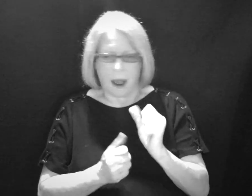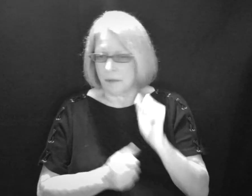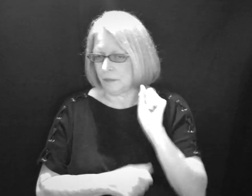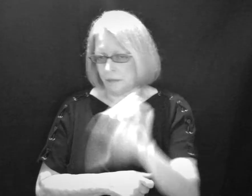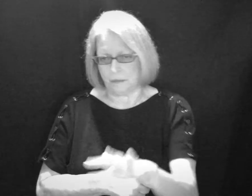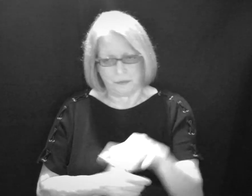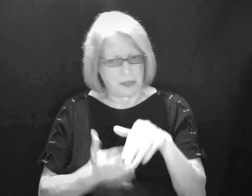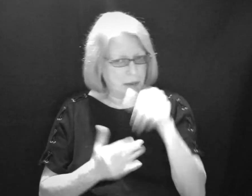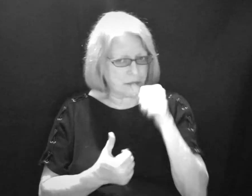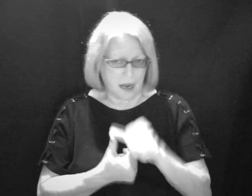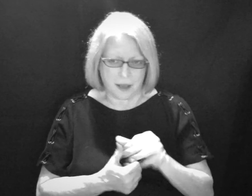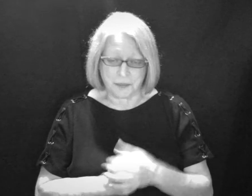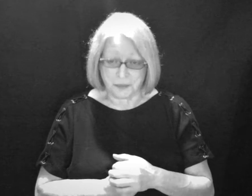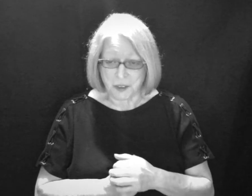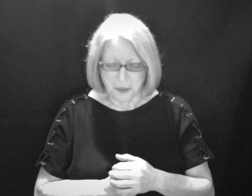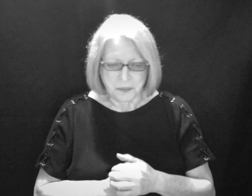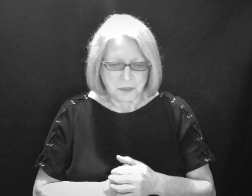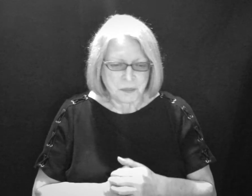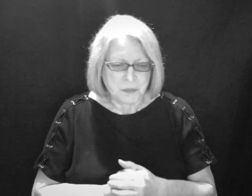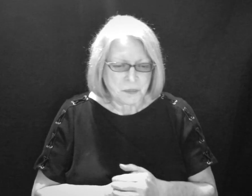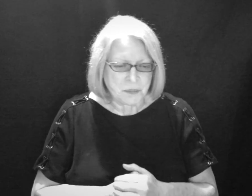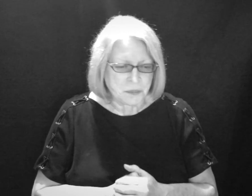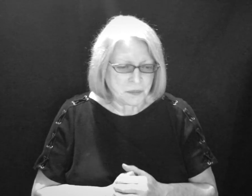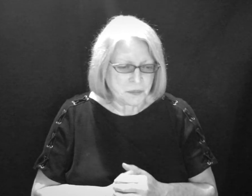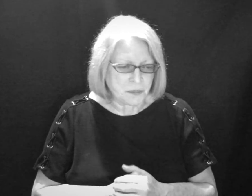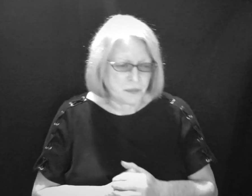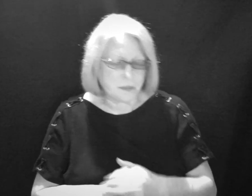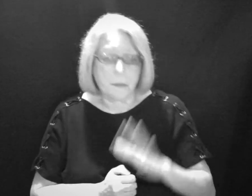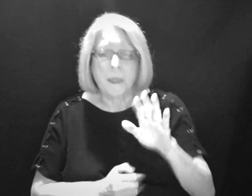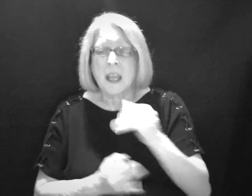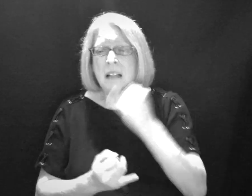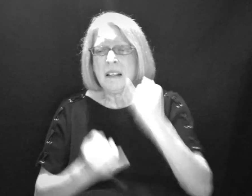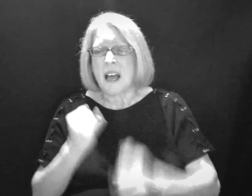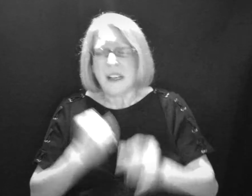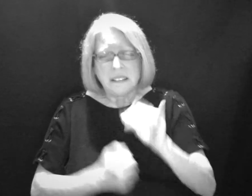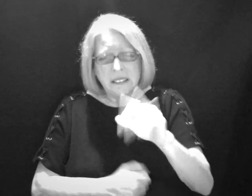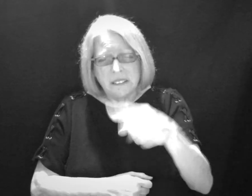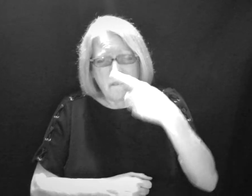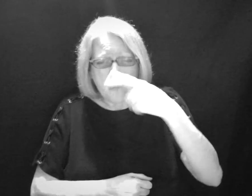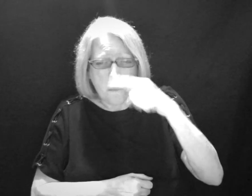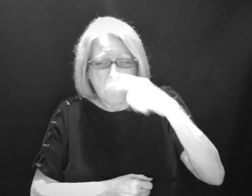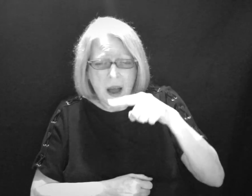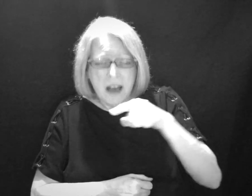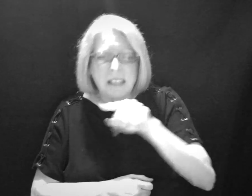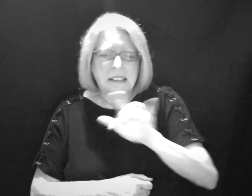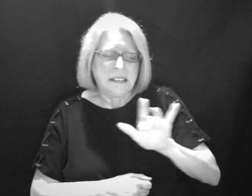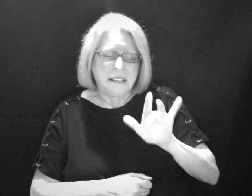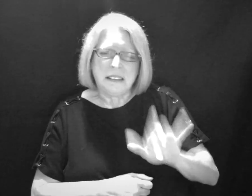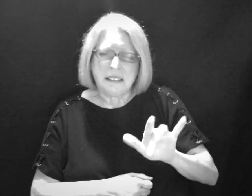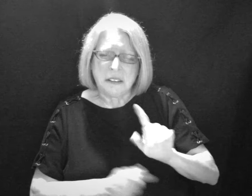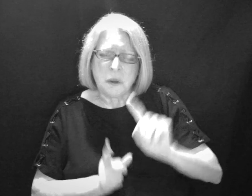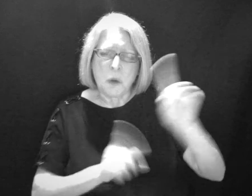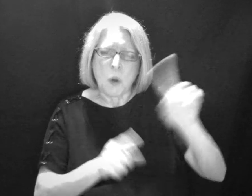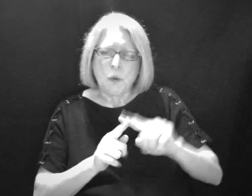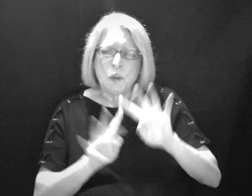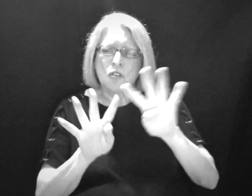edit this, and let's upload. Make sure this is cover. Upload Stella first, my